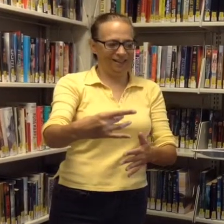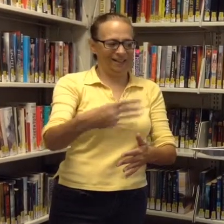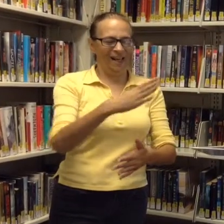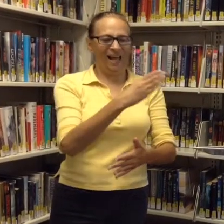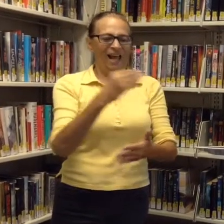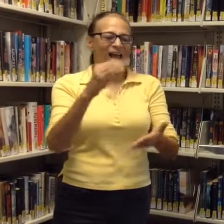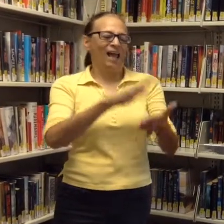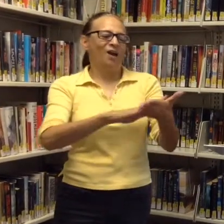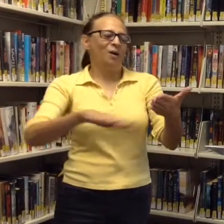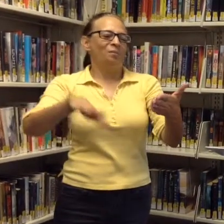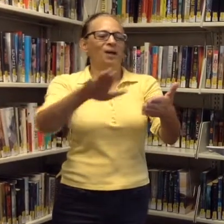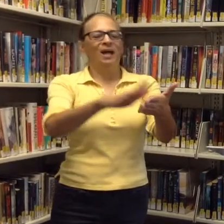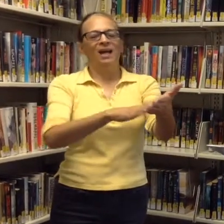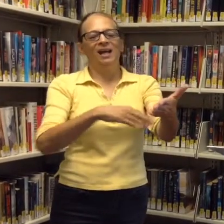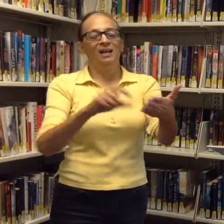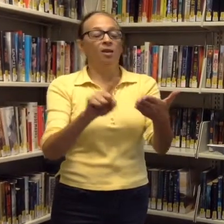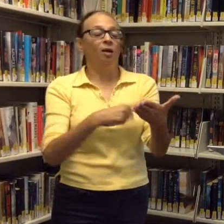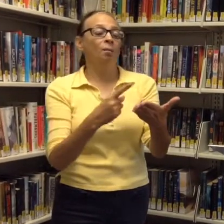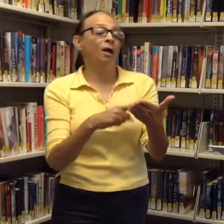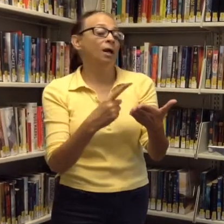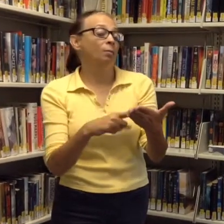and painted the paper instead.